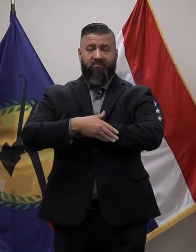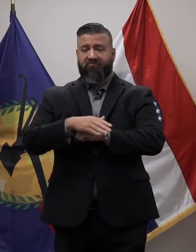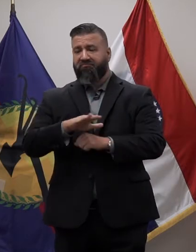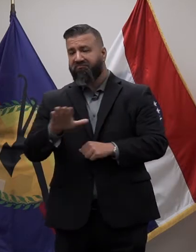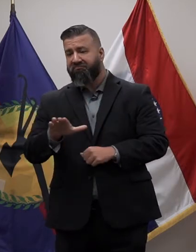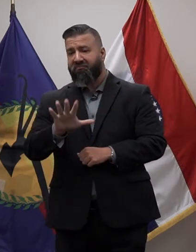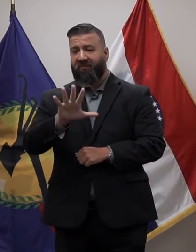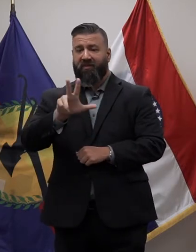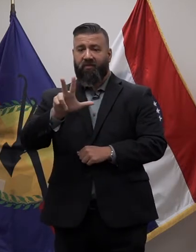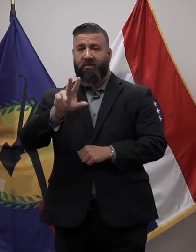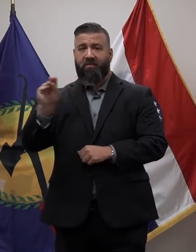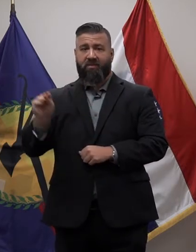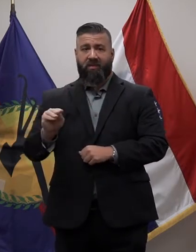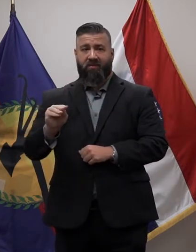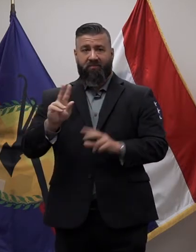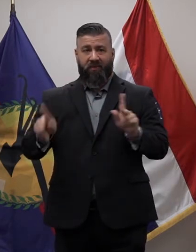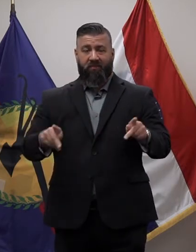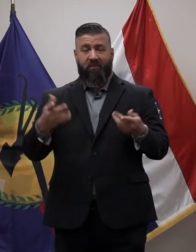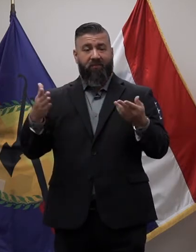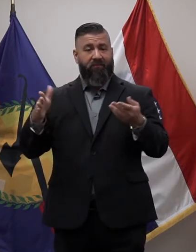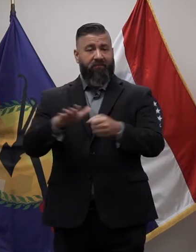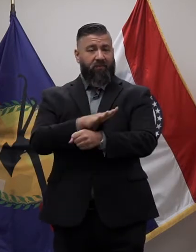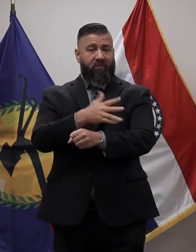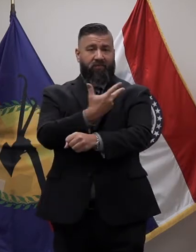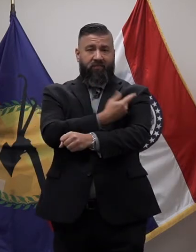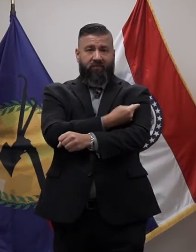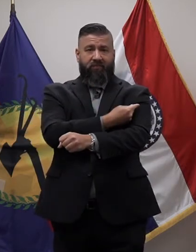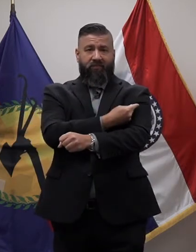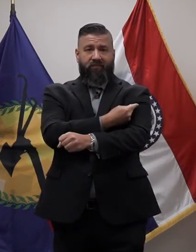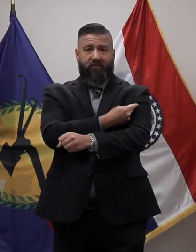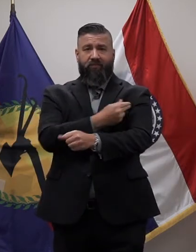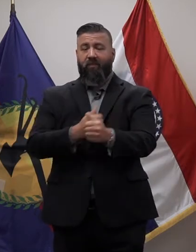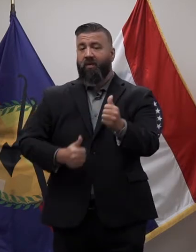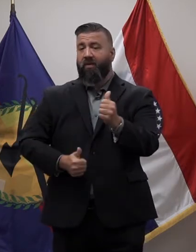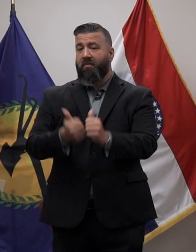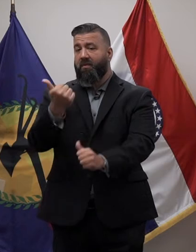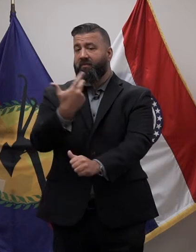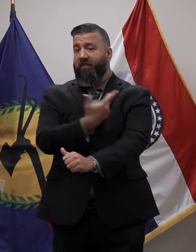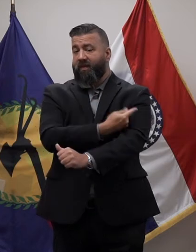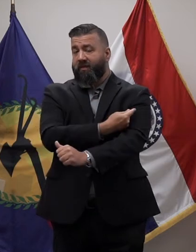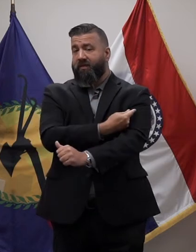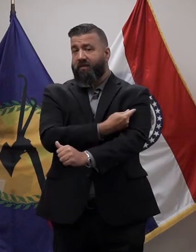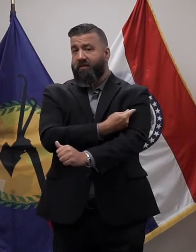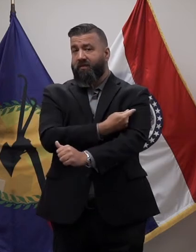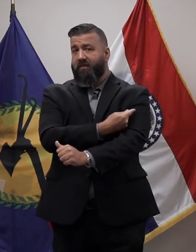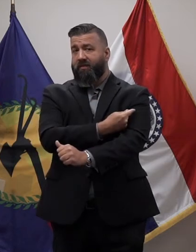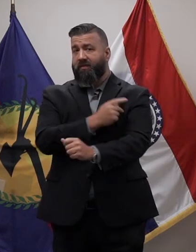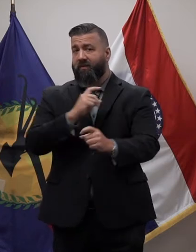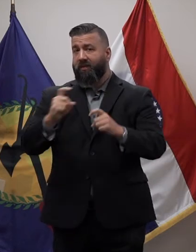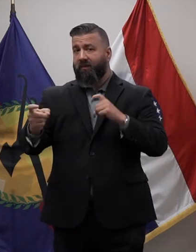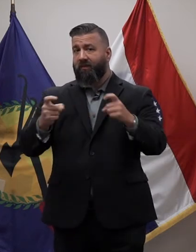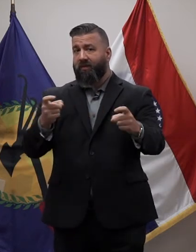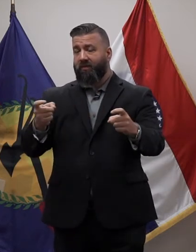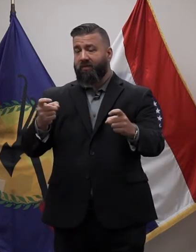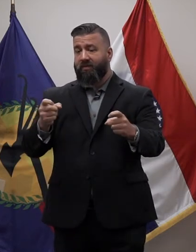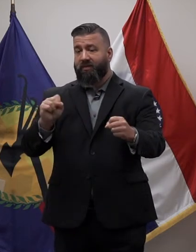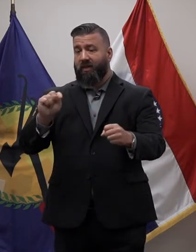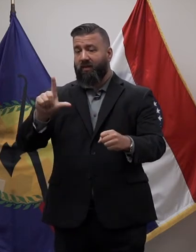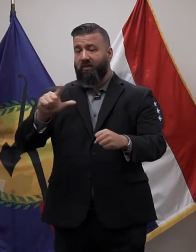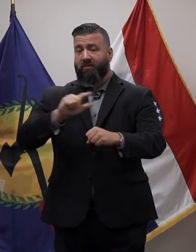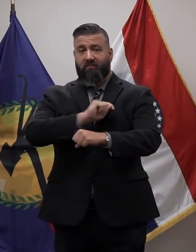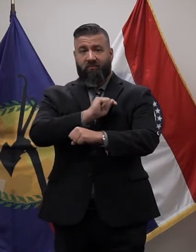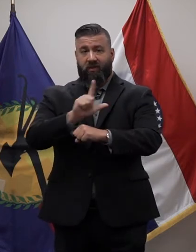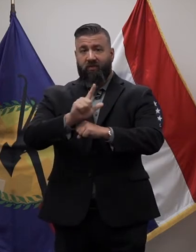of residents are fully vaccinated. The bulk of the COVID-19 vaccine doses currently being administered to St. Louis County residents